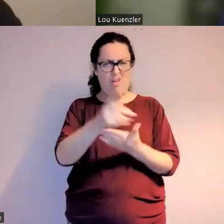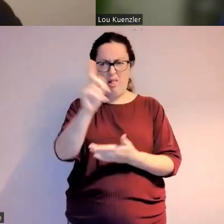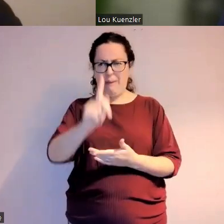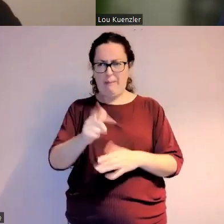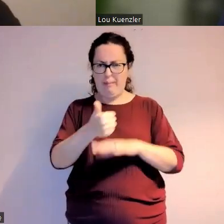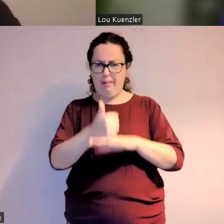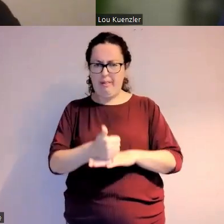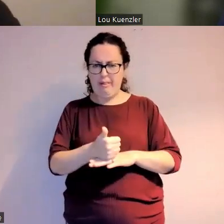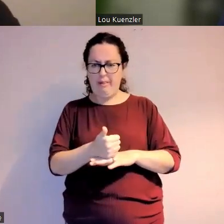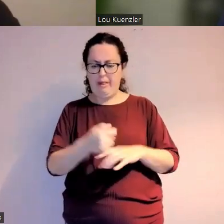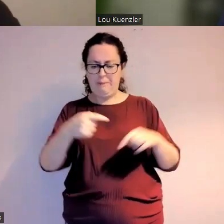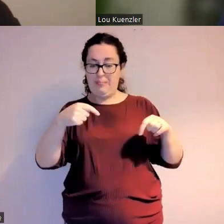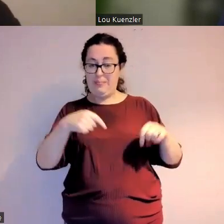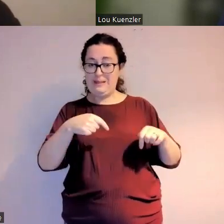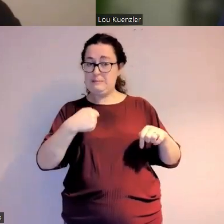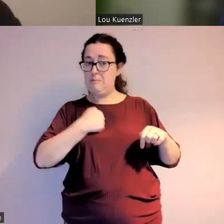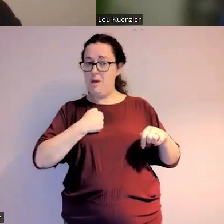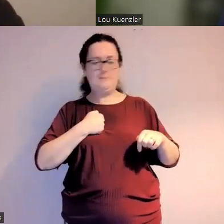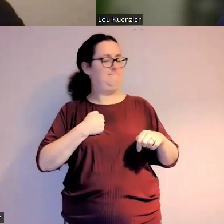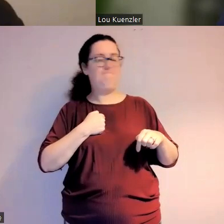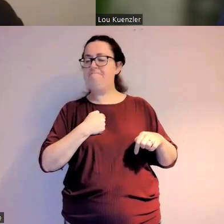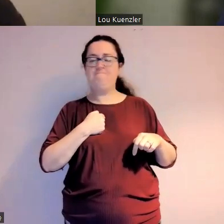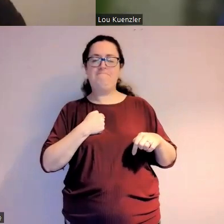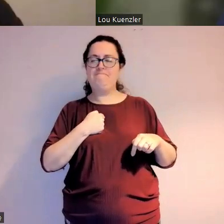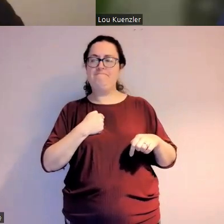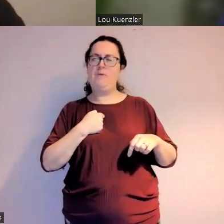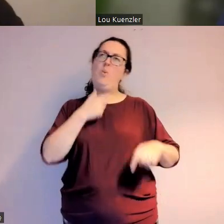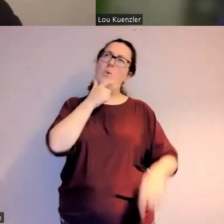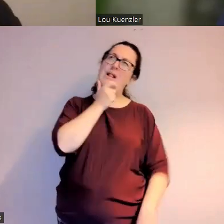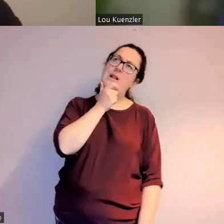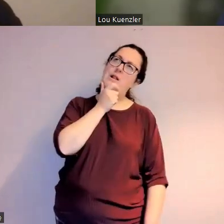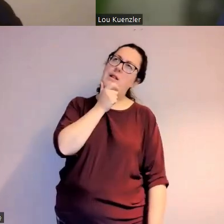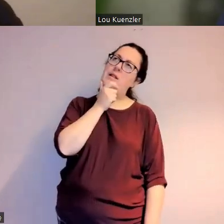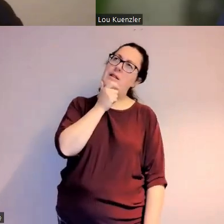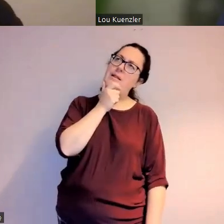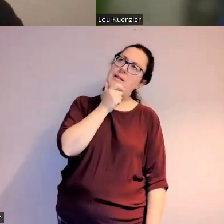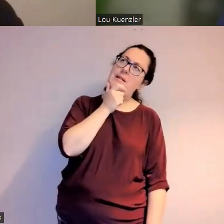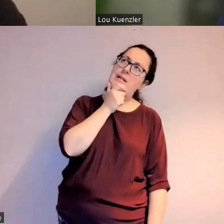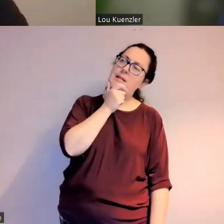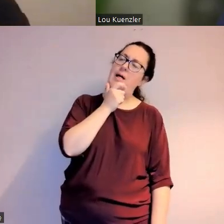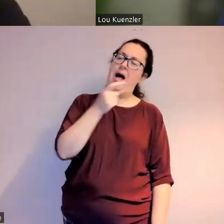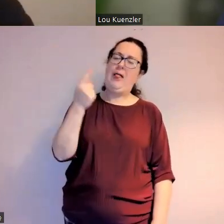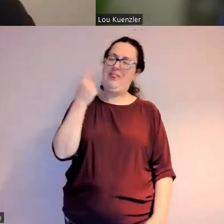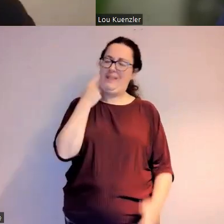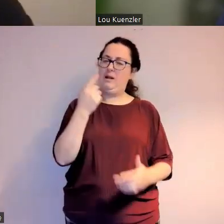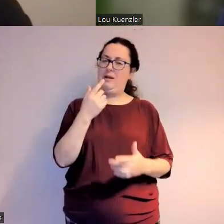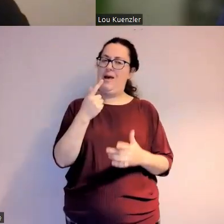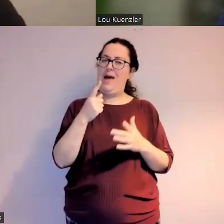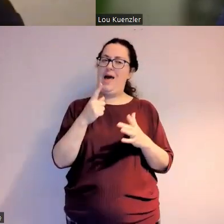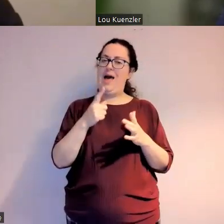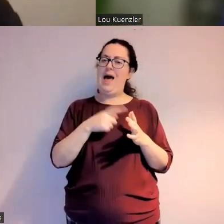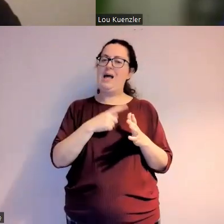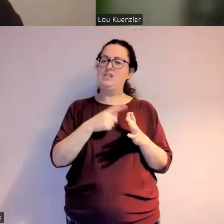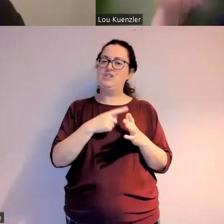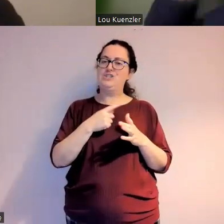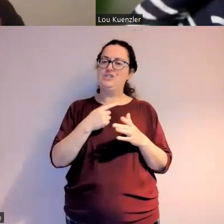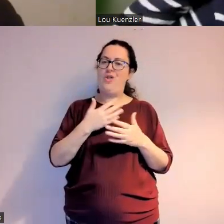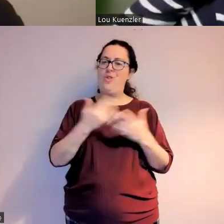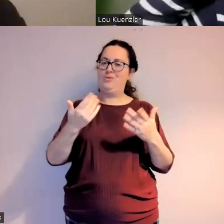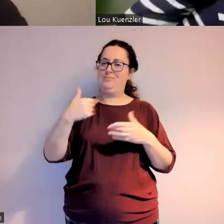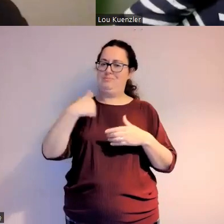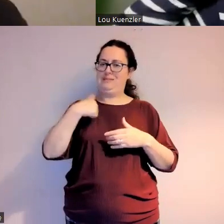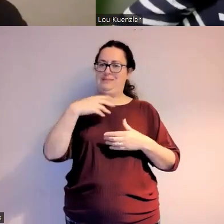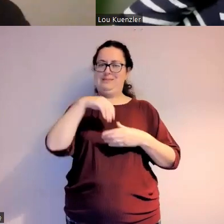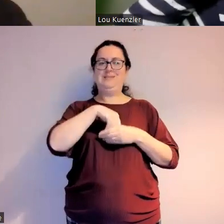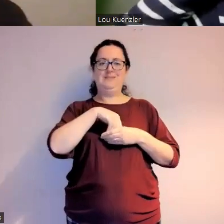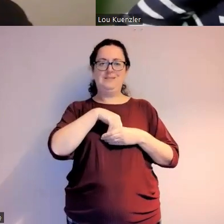ones aren't. So well, maybe Ajay's got quite a bit of me in it. So which is so and people